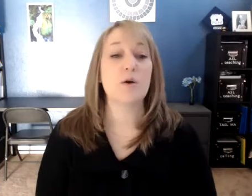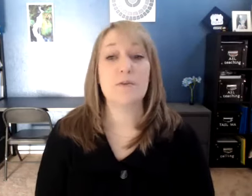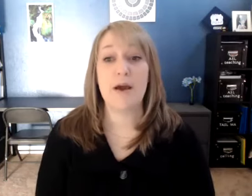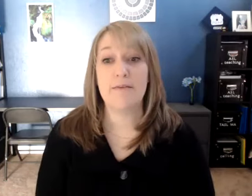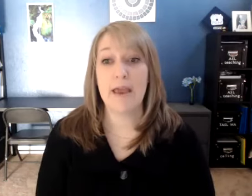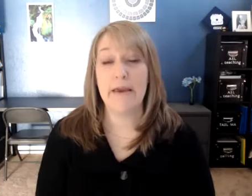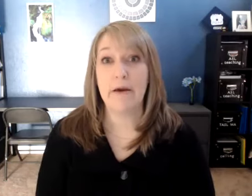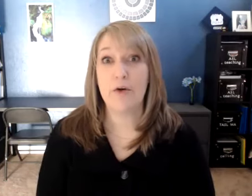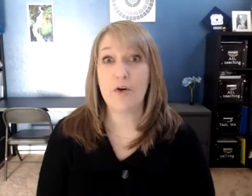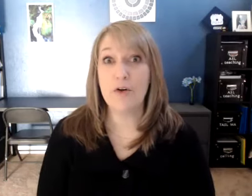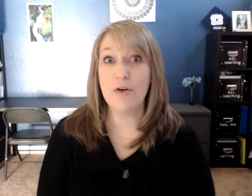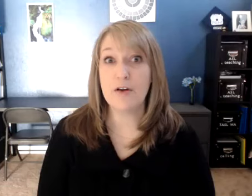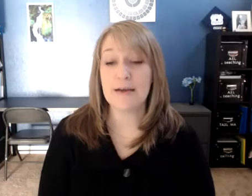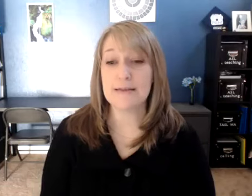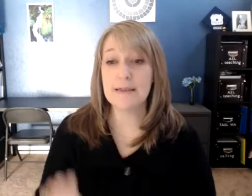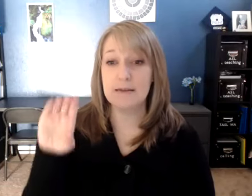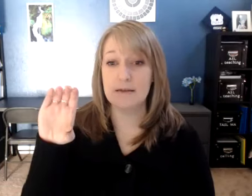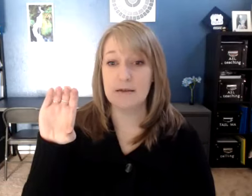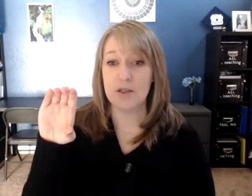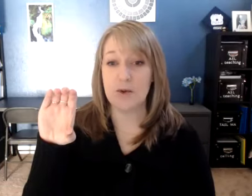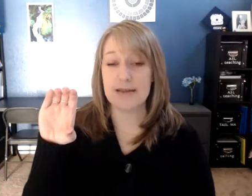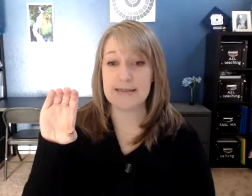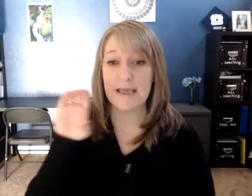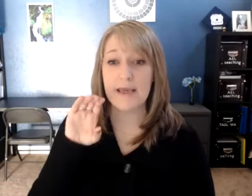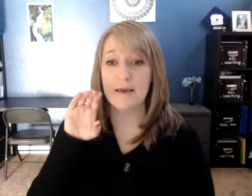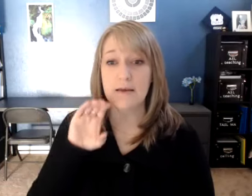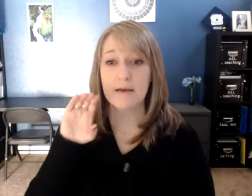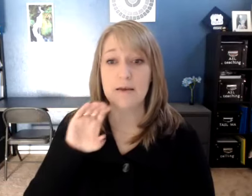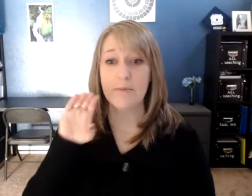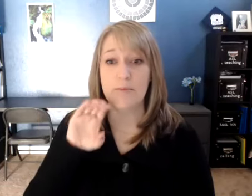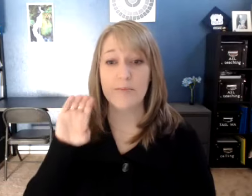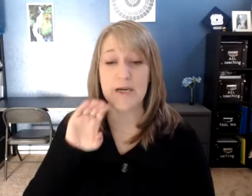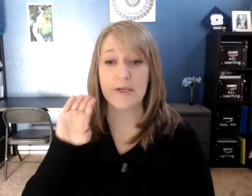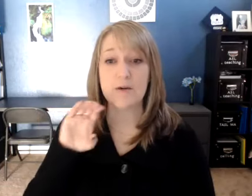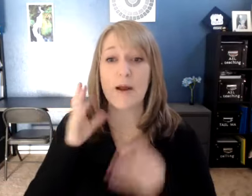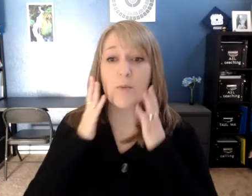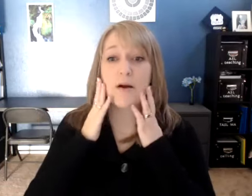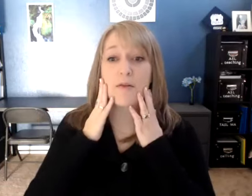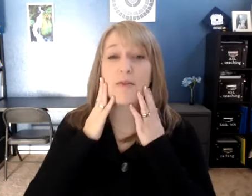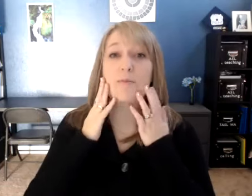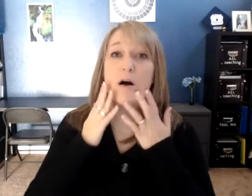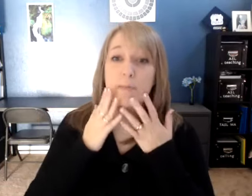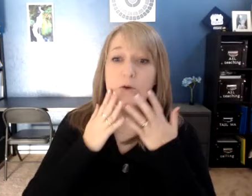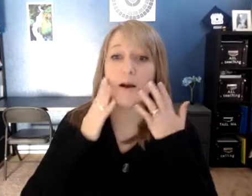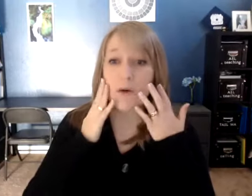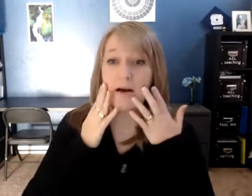if you have a girl cousin, you want to see down here by where mom and grandma